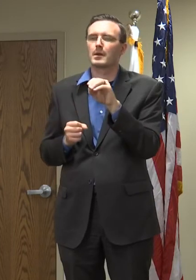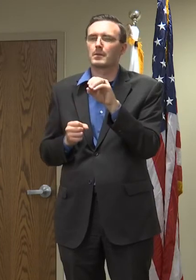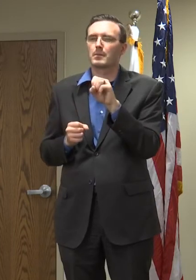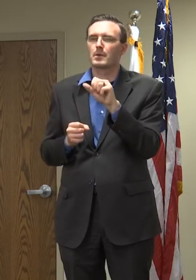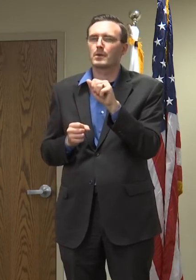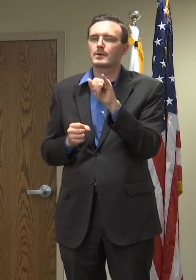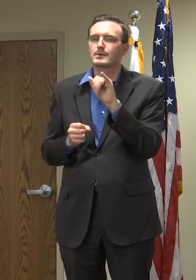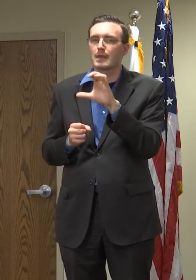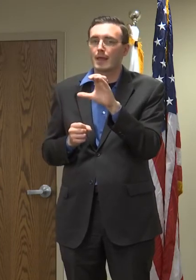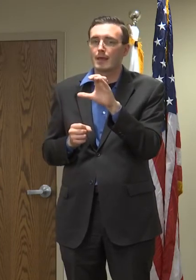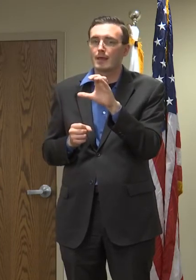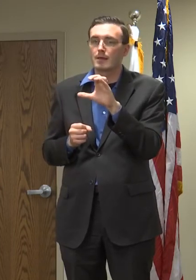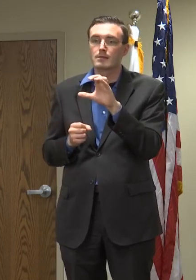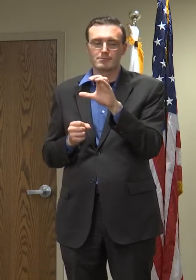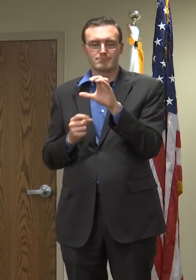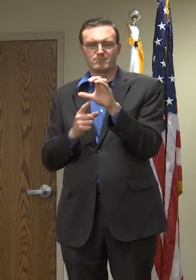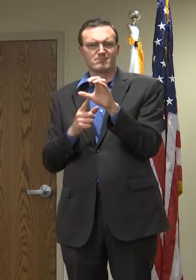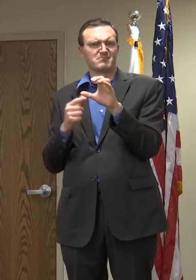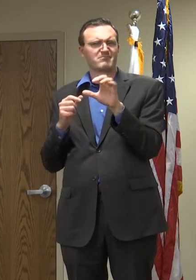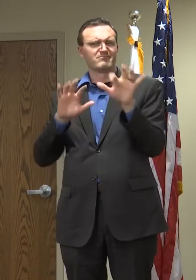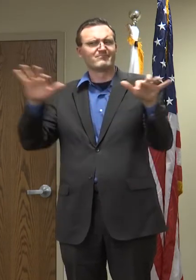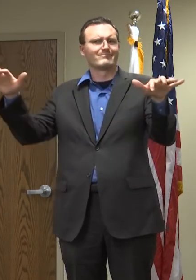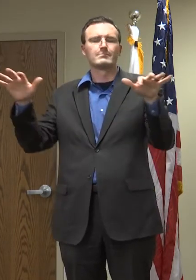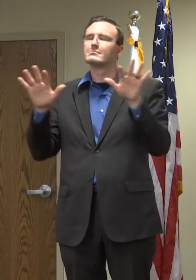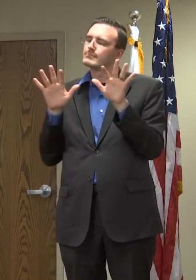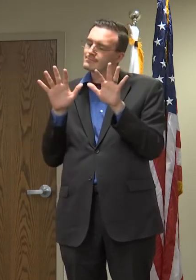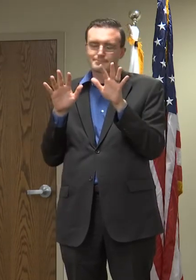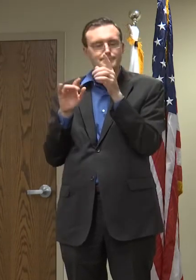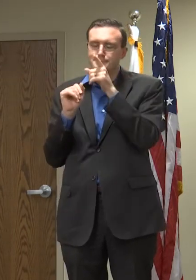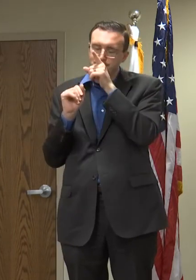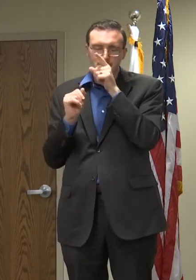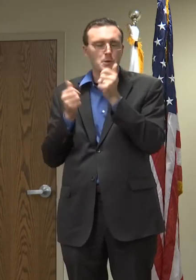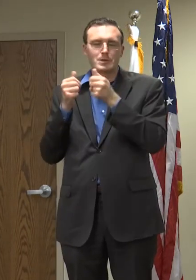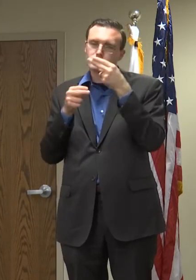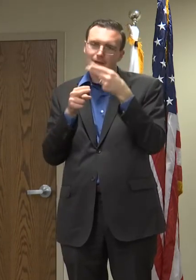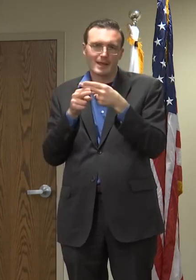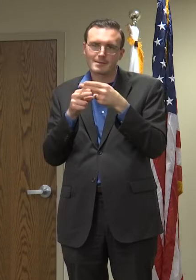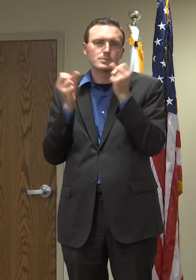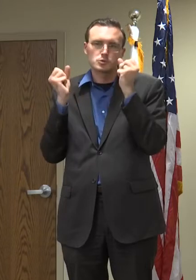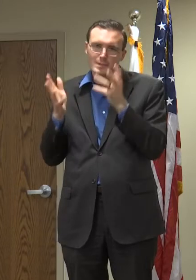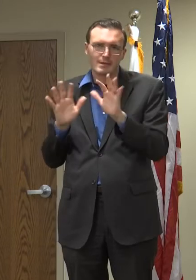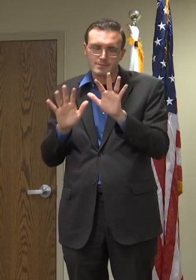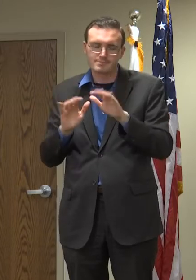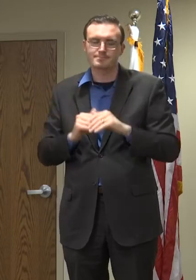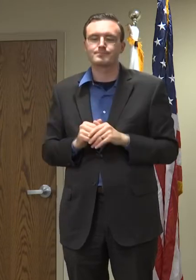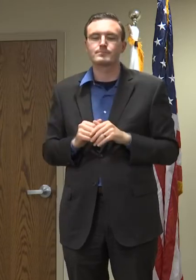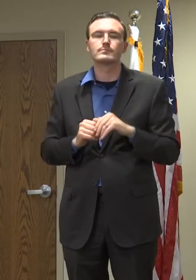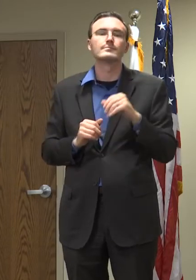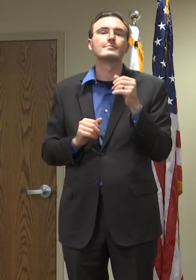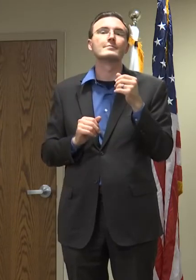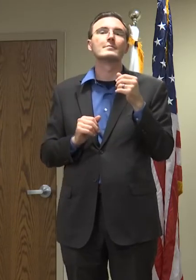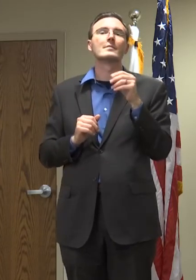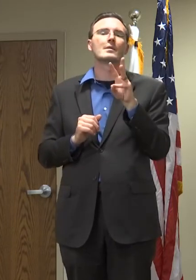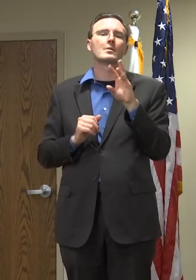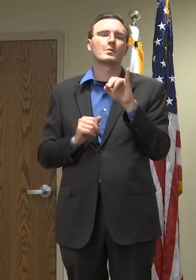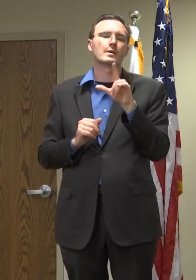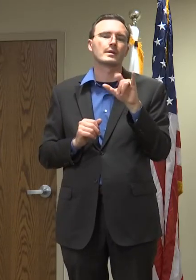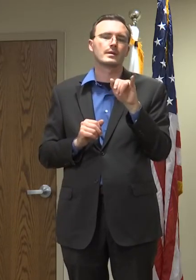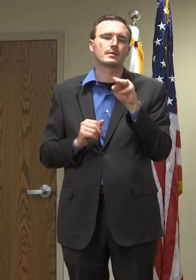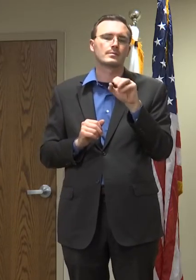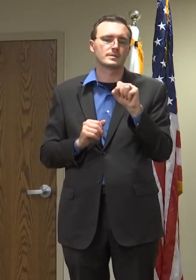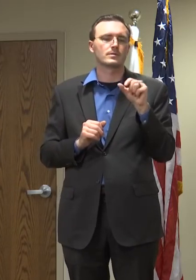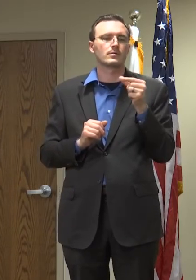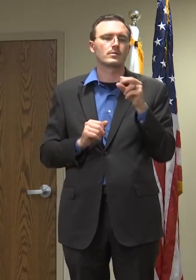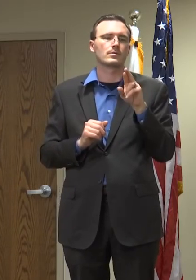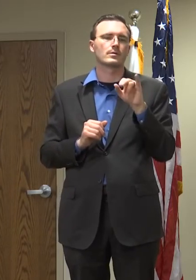tell you the specific location due to the group home sizes for there. Rosegrant's Griffin Williamson campus has had their second,